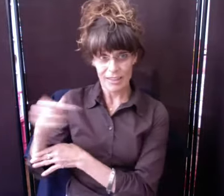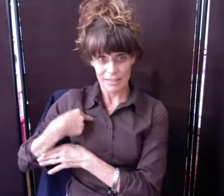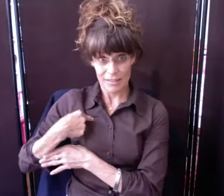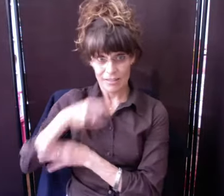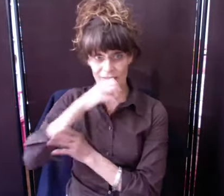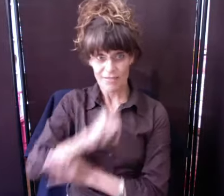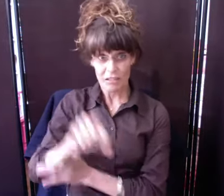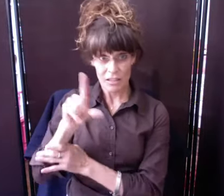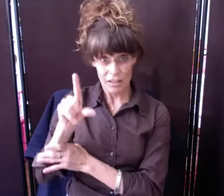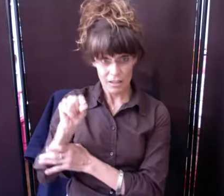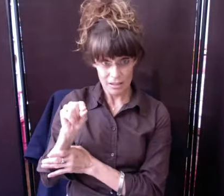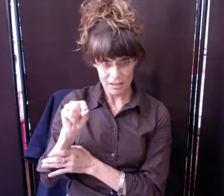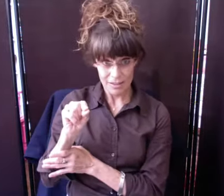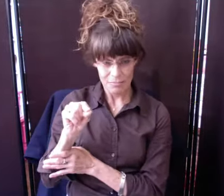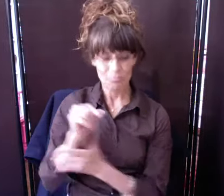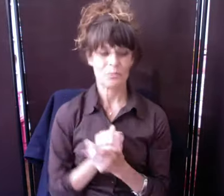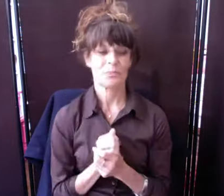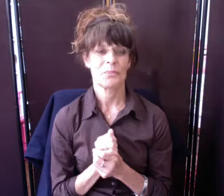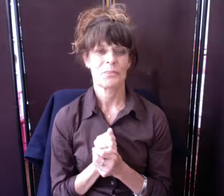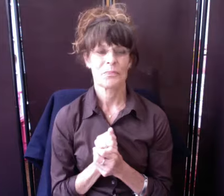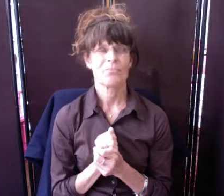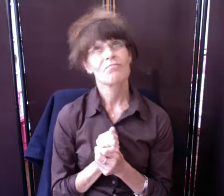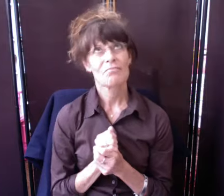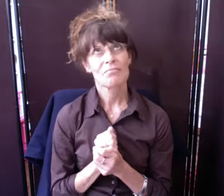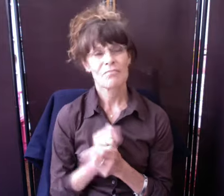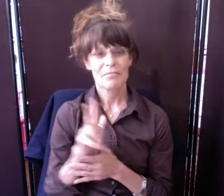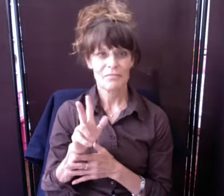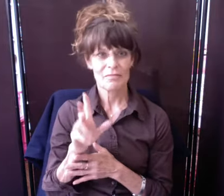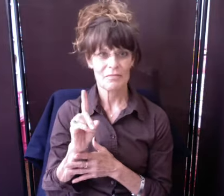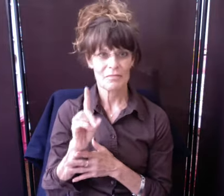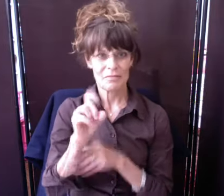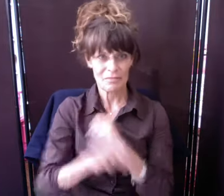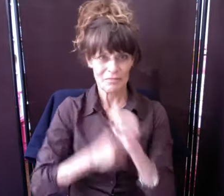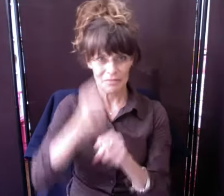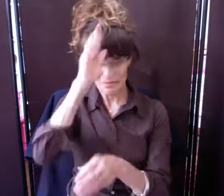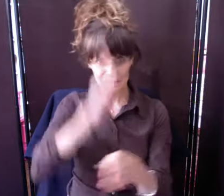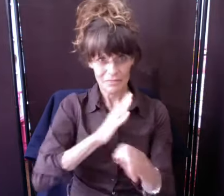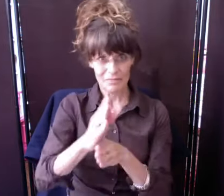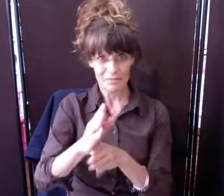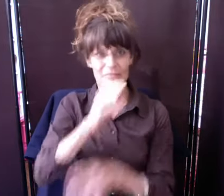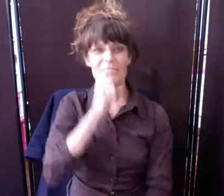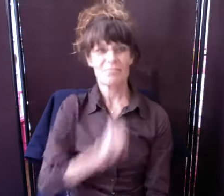And so that makes me 31 years sober and 51 years old. And